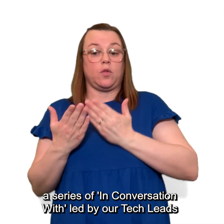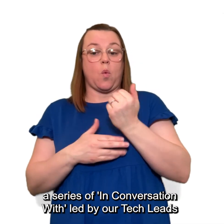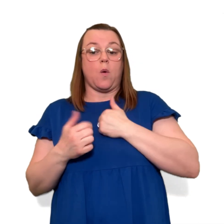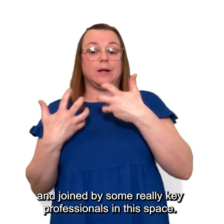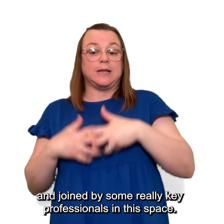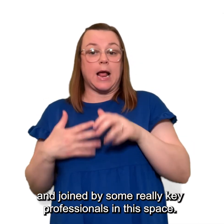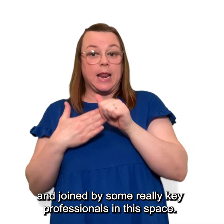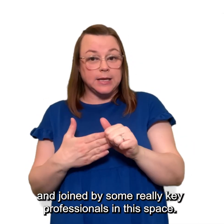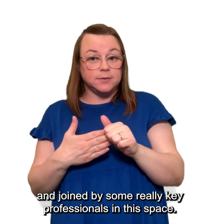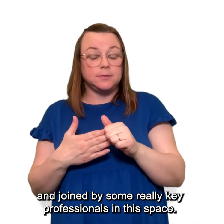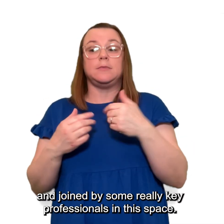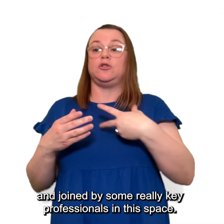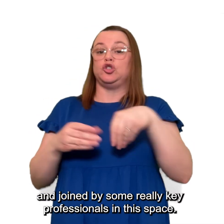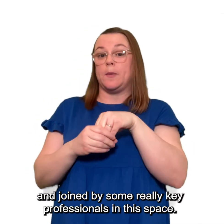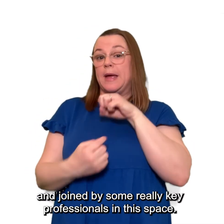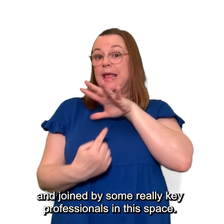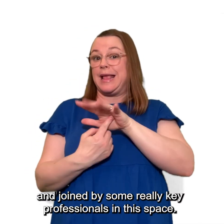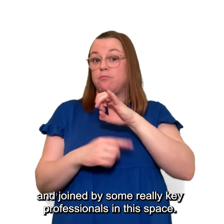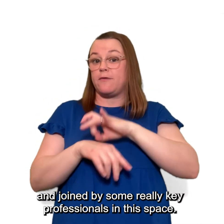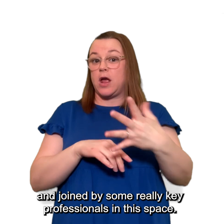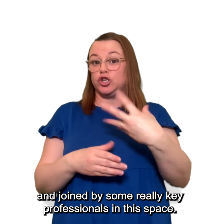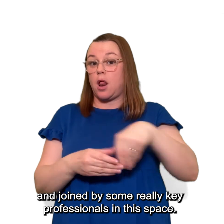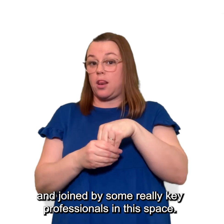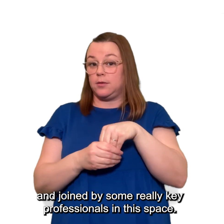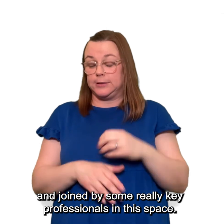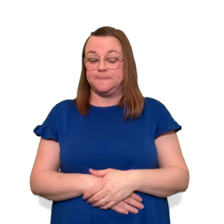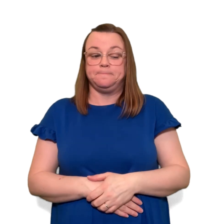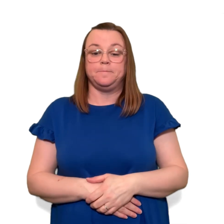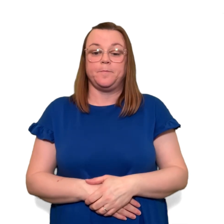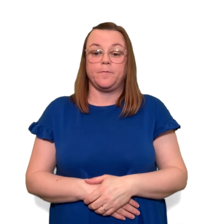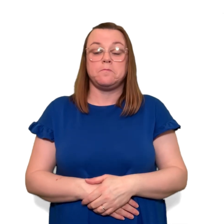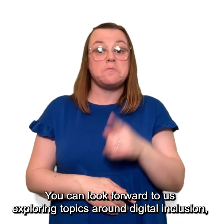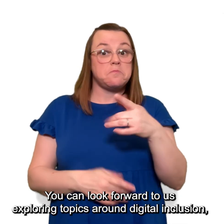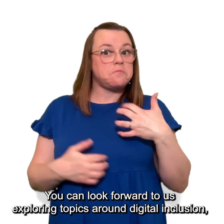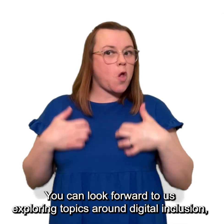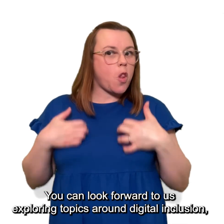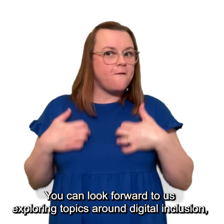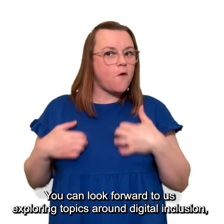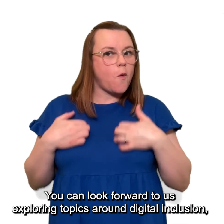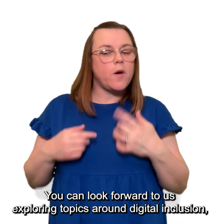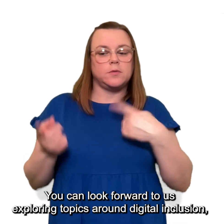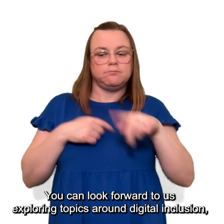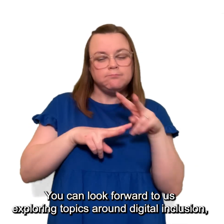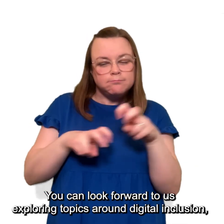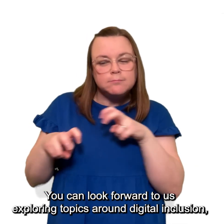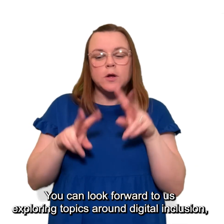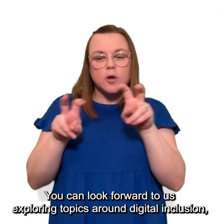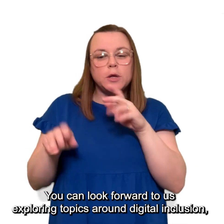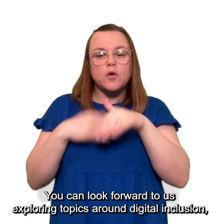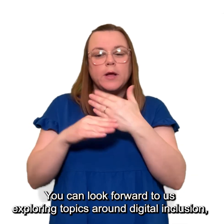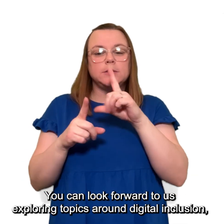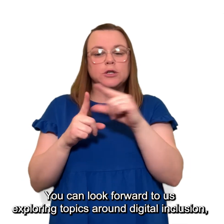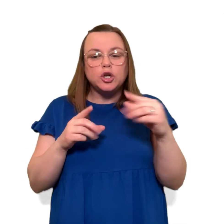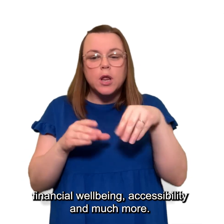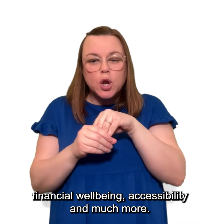tech leads and joined by some really key professionals in the space. You can look forward to us exploring topics around